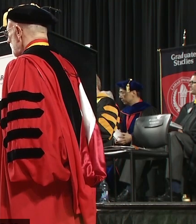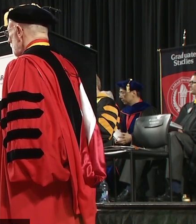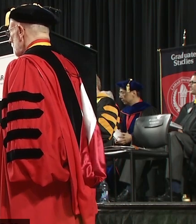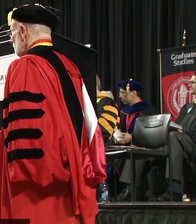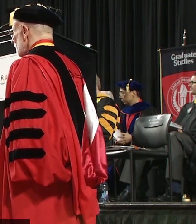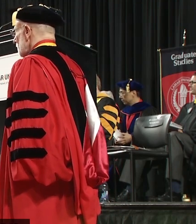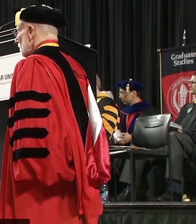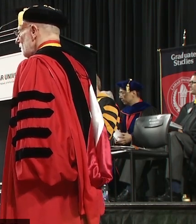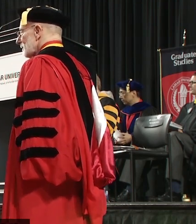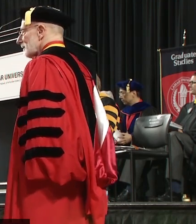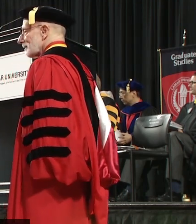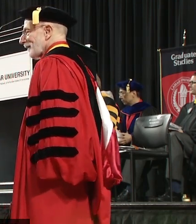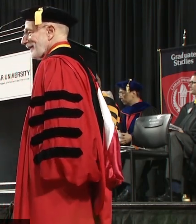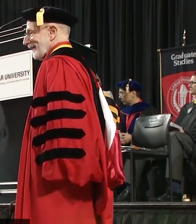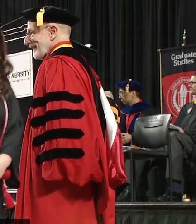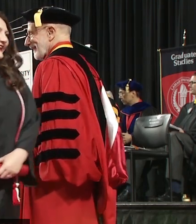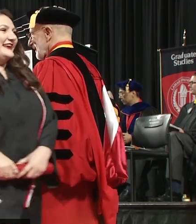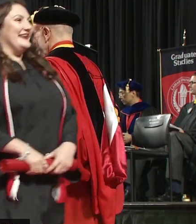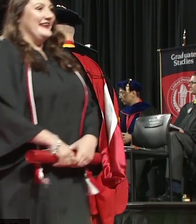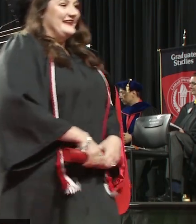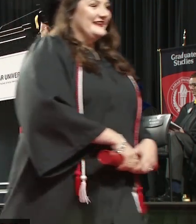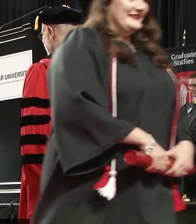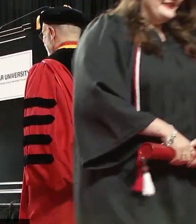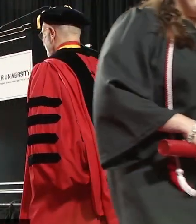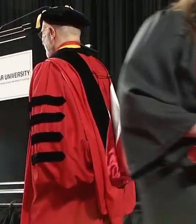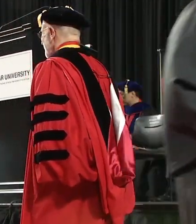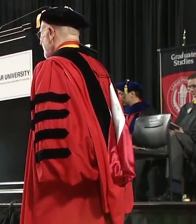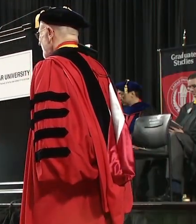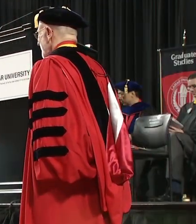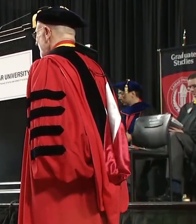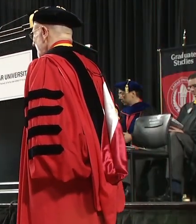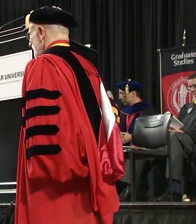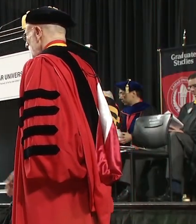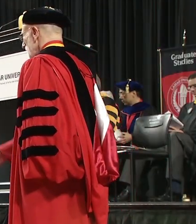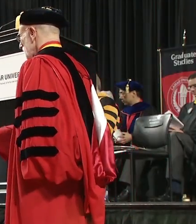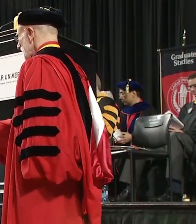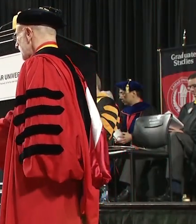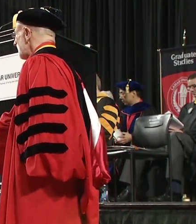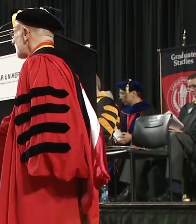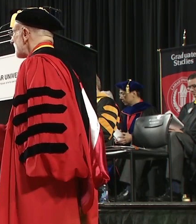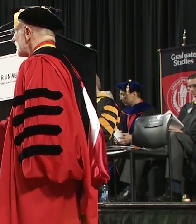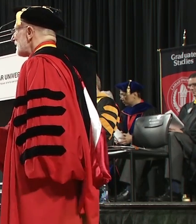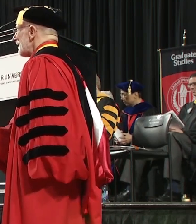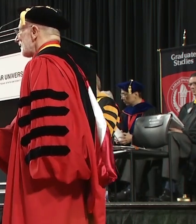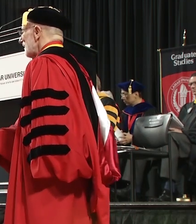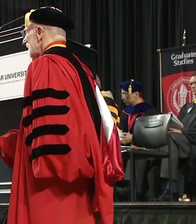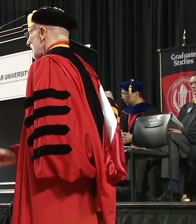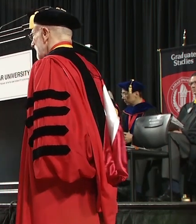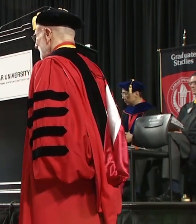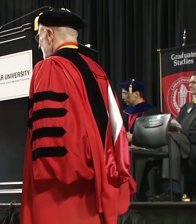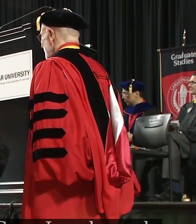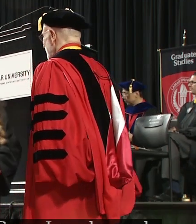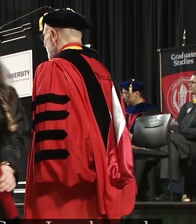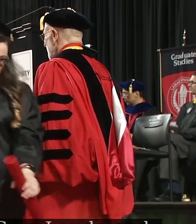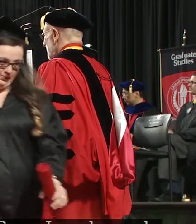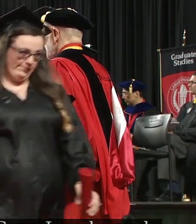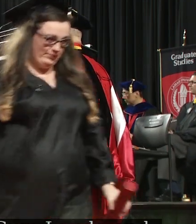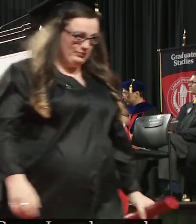Graduating summa cum laude and a graduate of the Rio Honors College, Joya Joelle Polk.